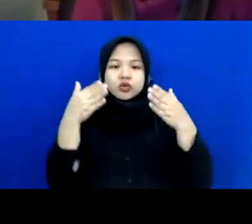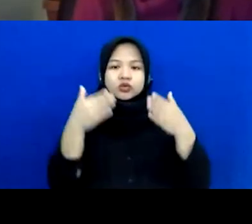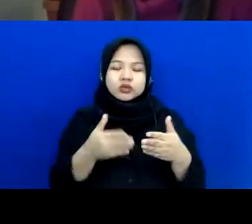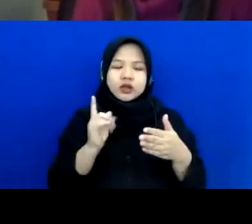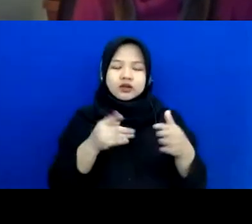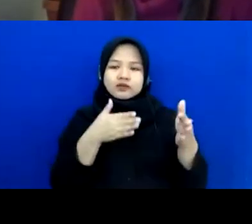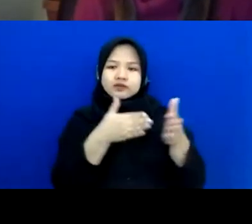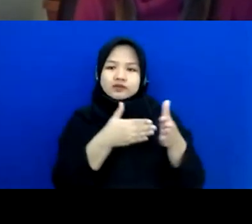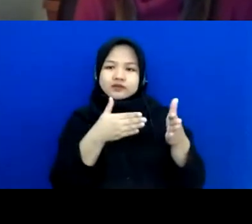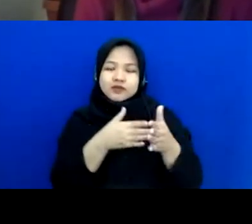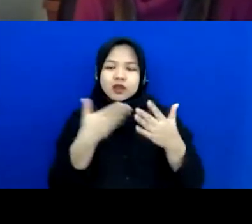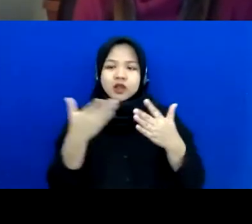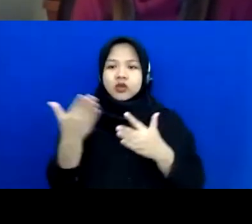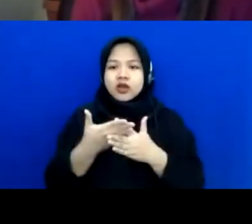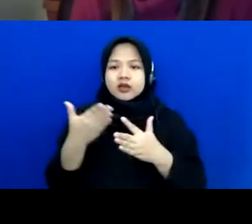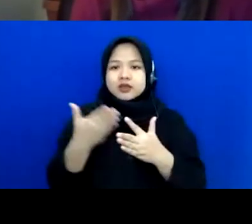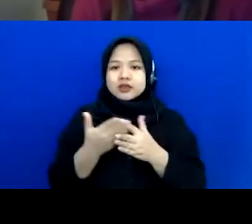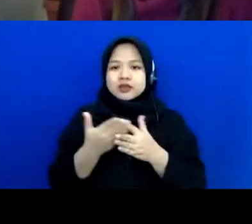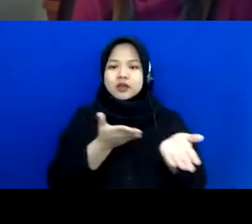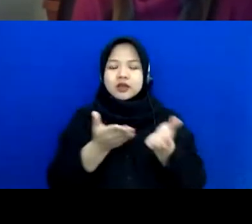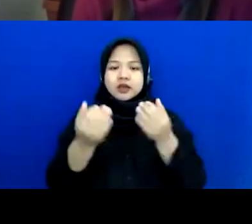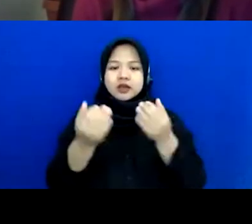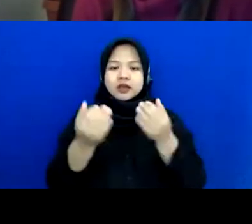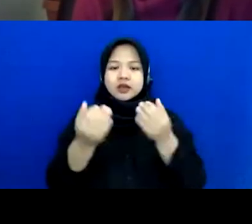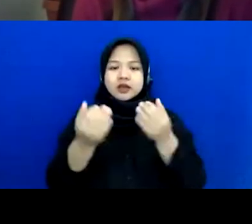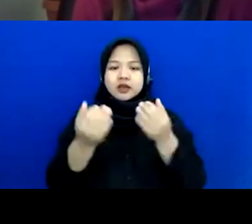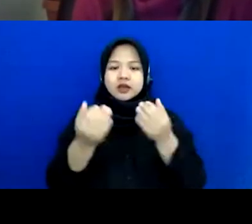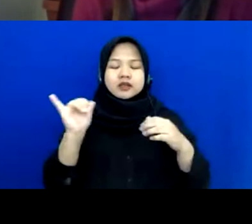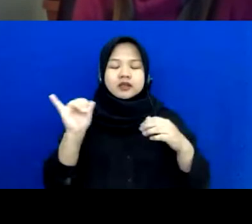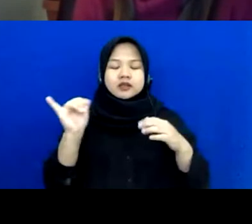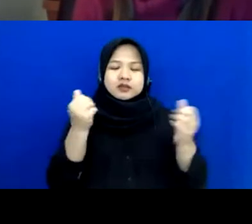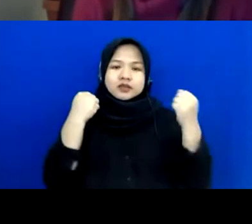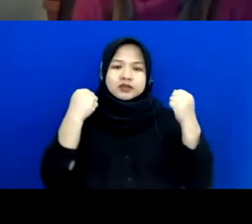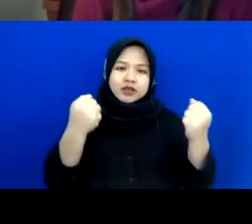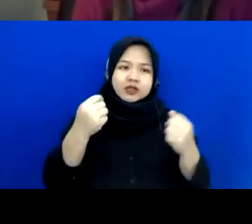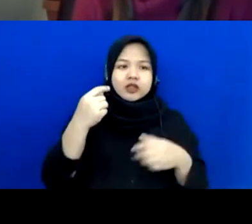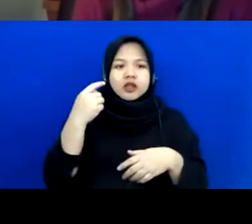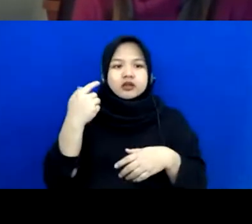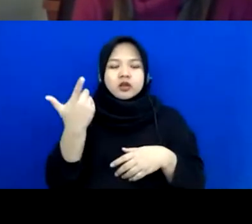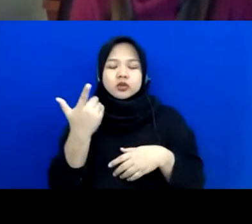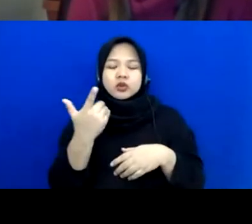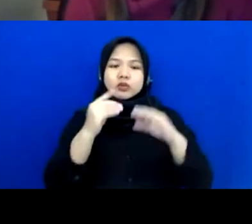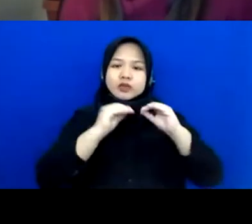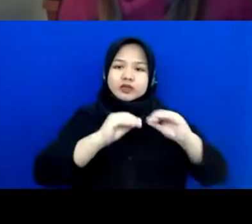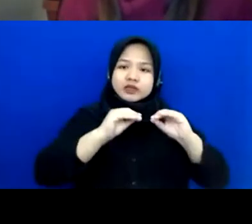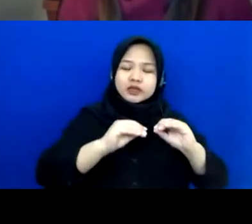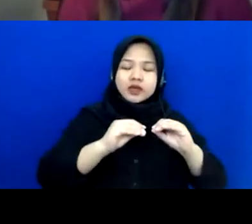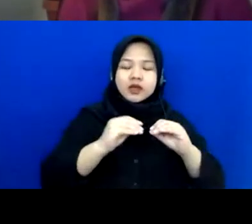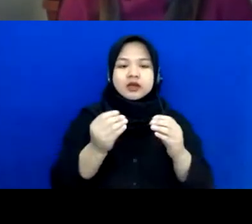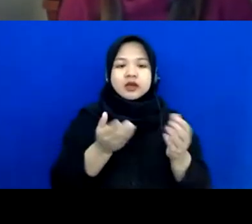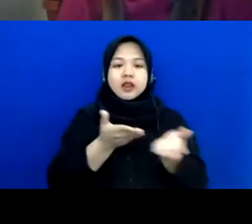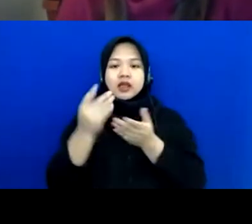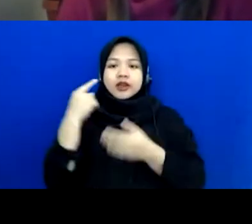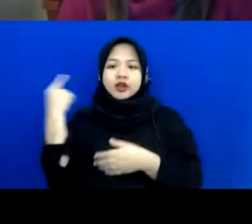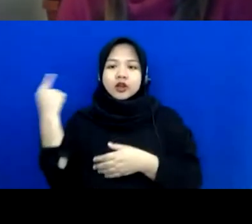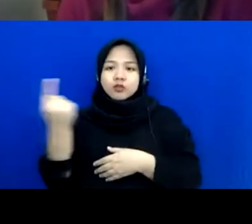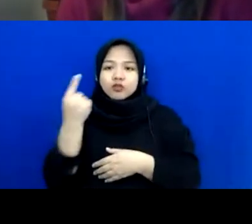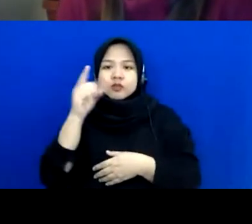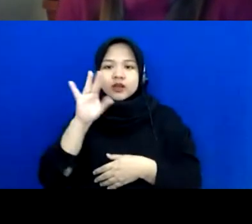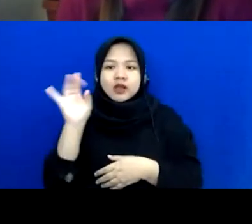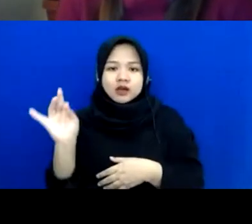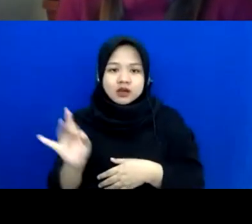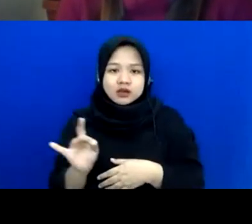in accessing public services such as health, education, and other support services. However, they have